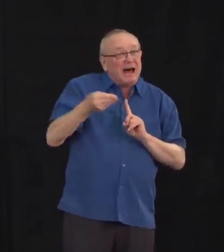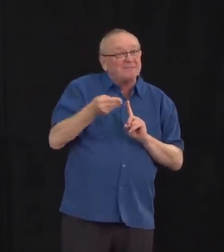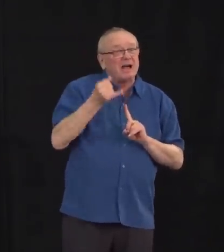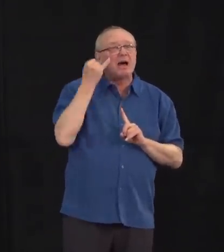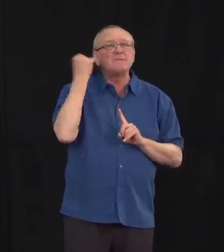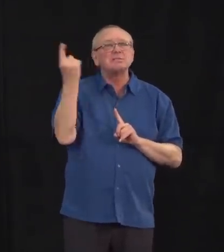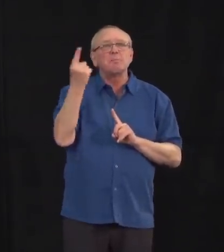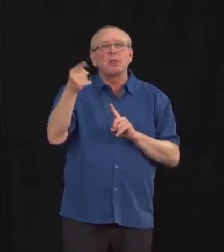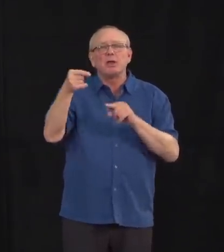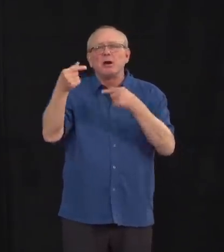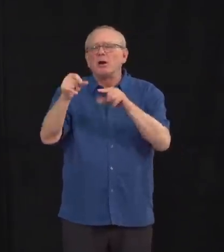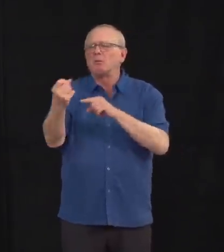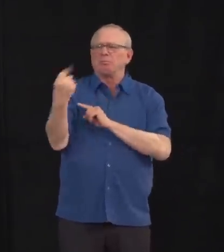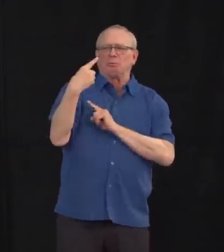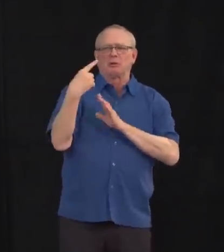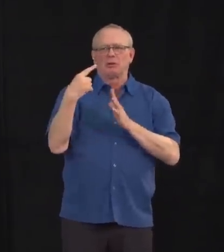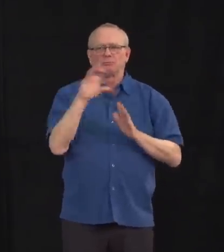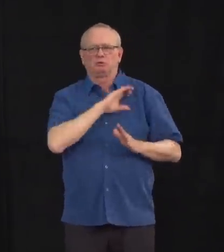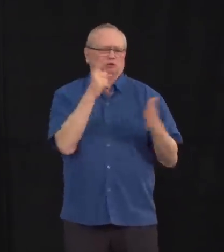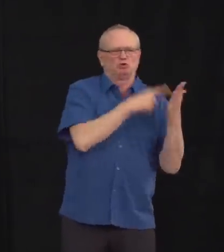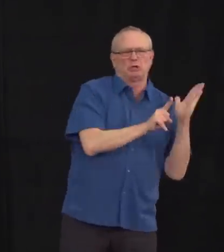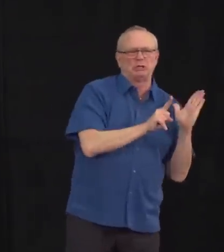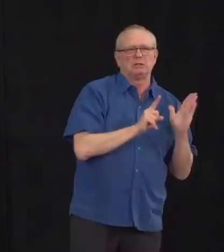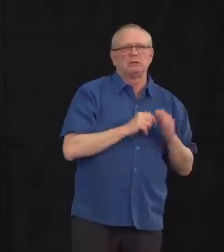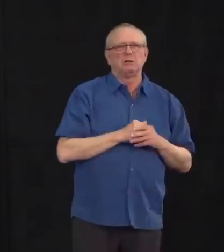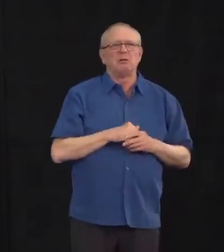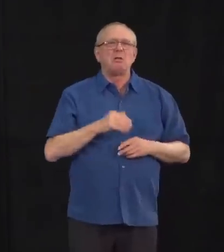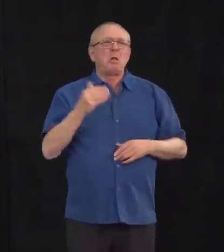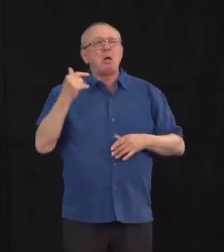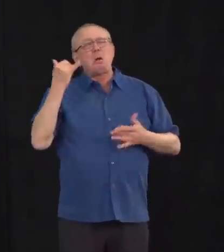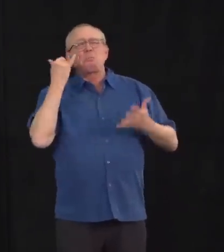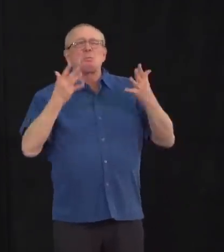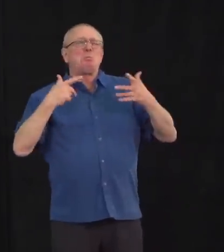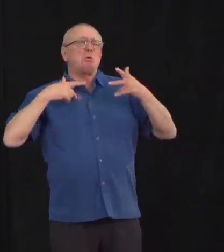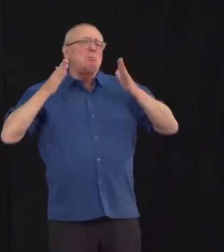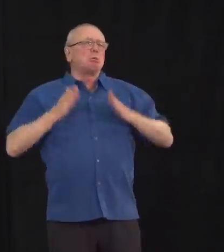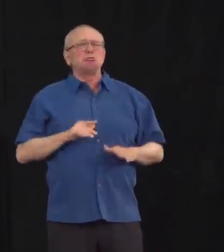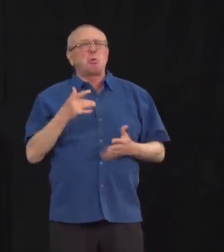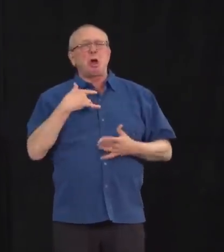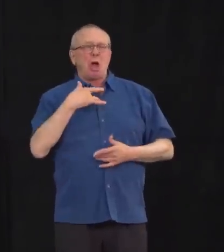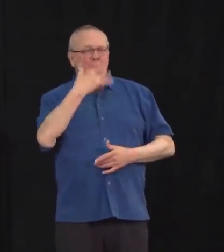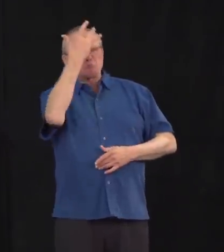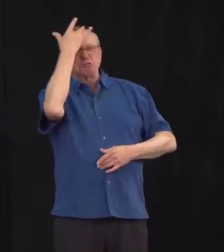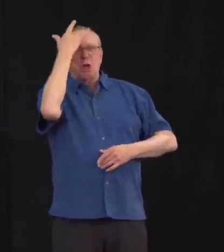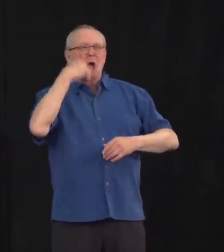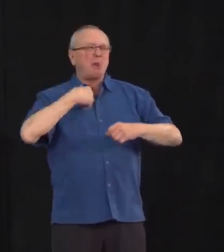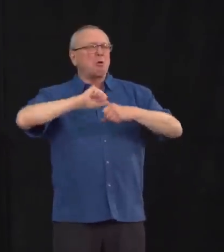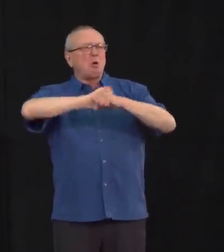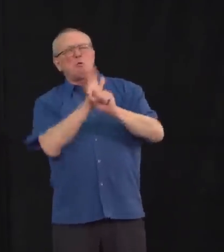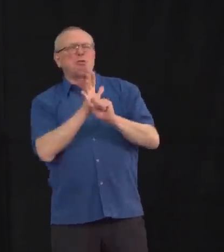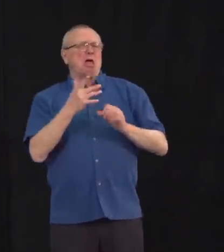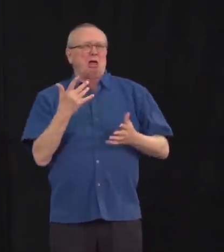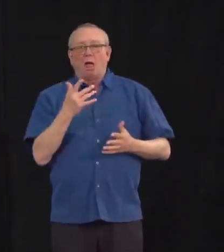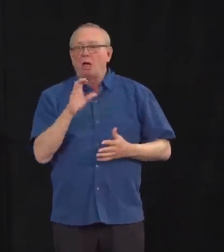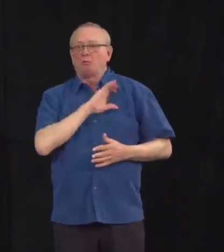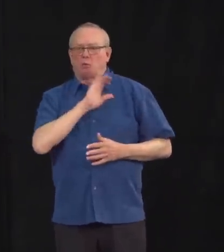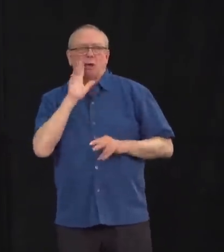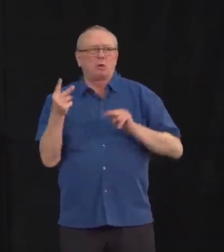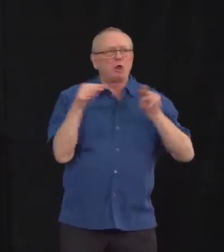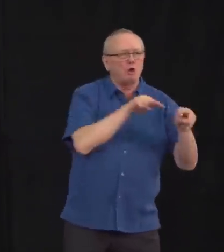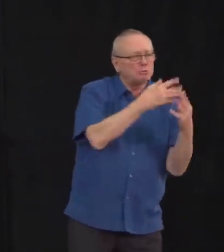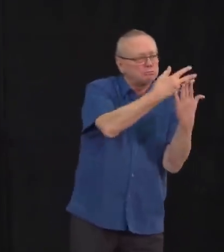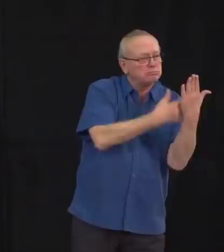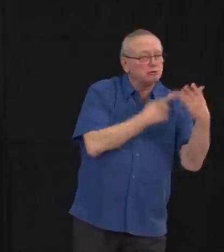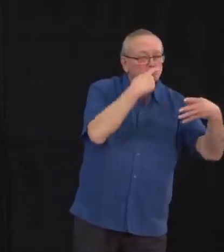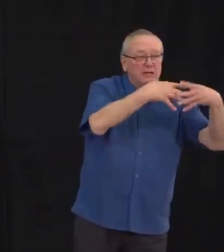officer and claims that they are infected with COVID-19. It would confirm whether or not that an individual has tested